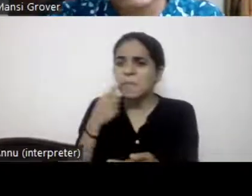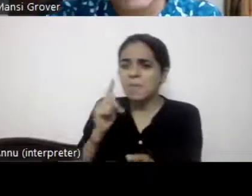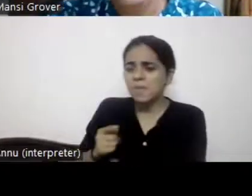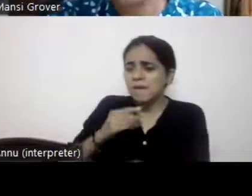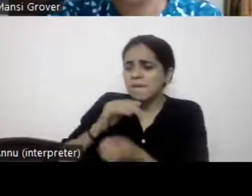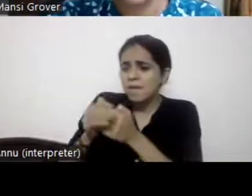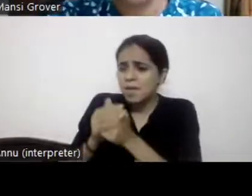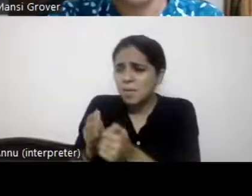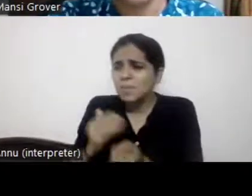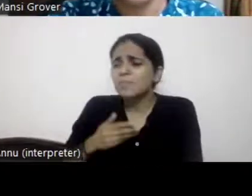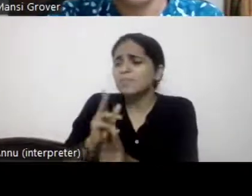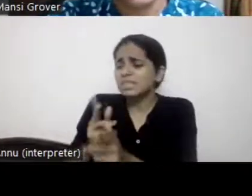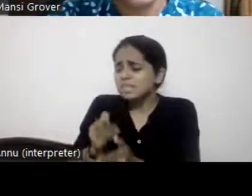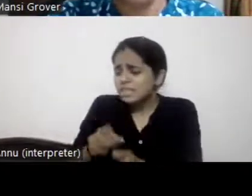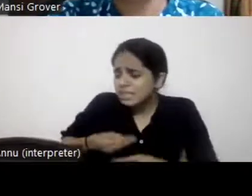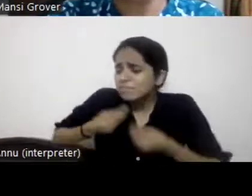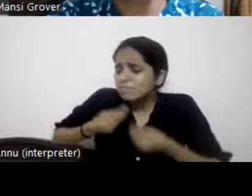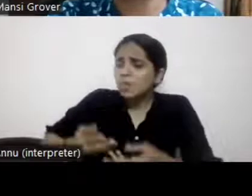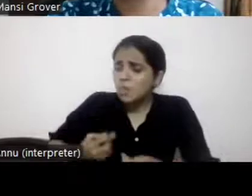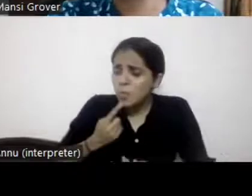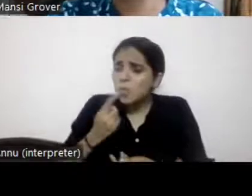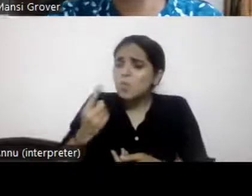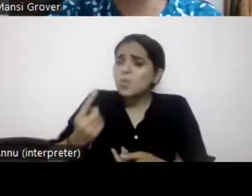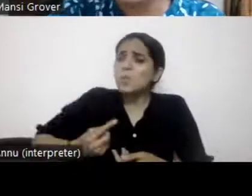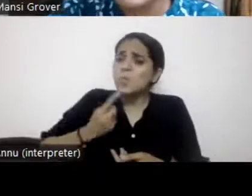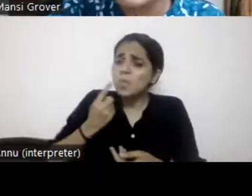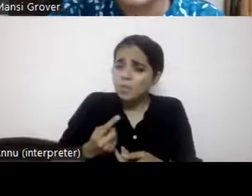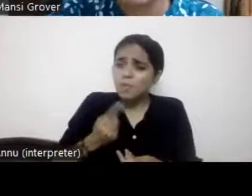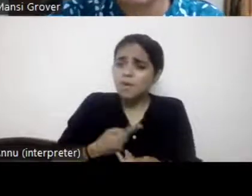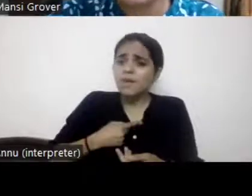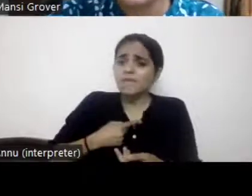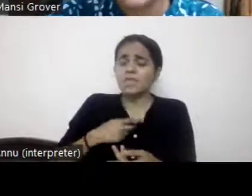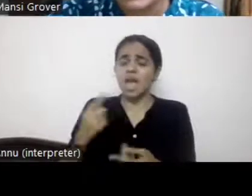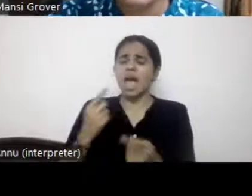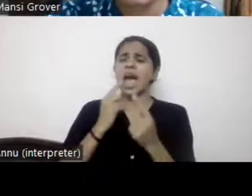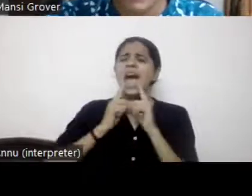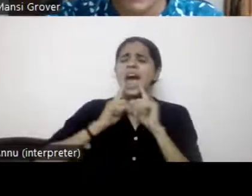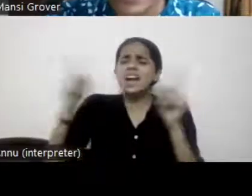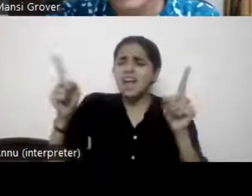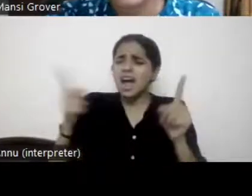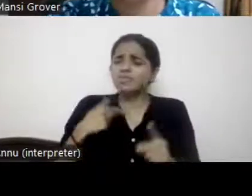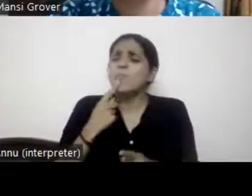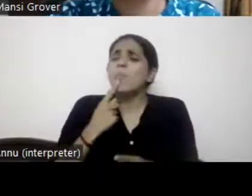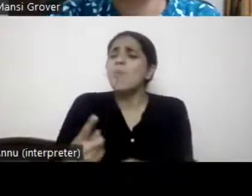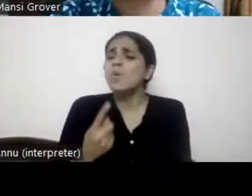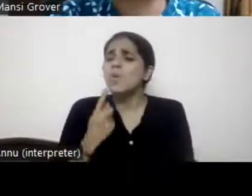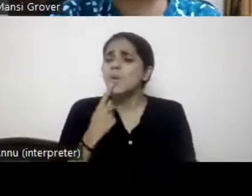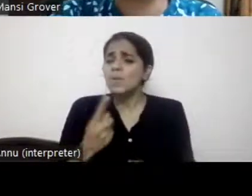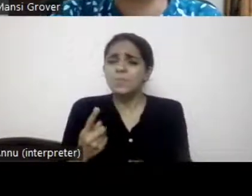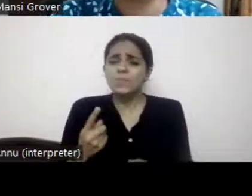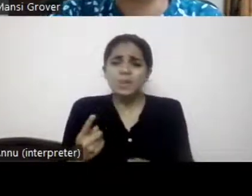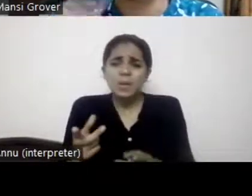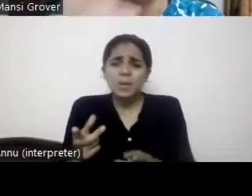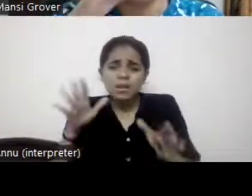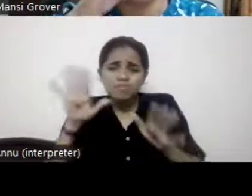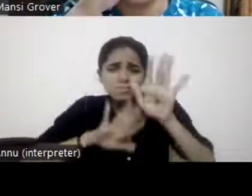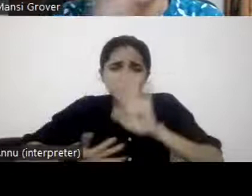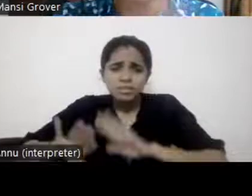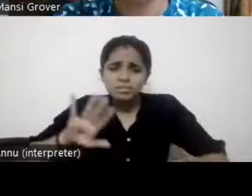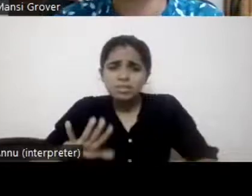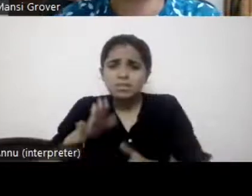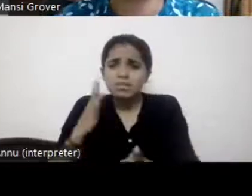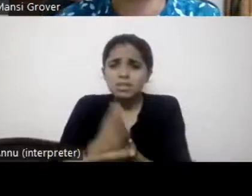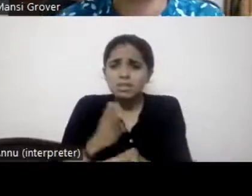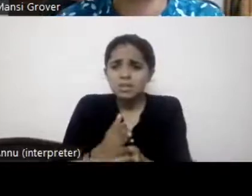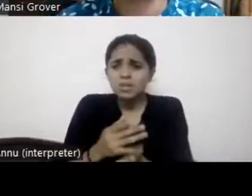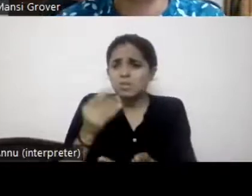basically speak something. And he literally yells at them. And I could not get the scene here. There was